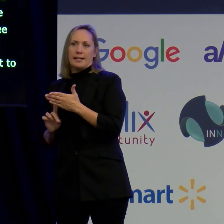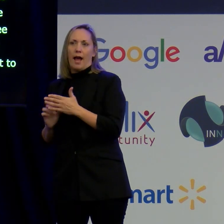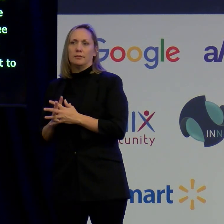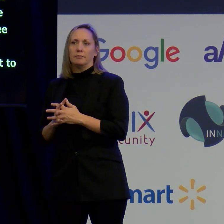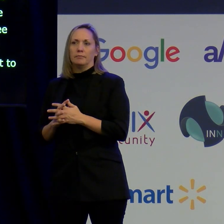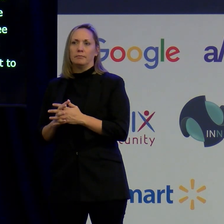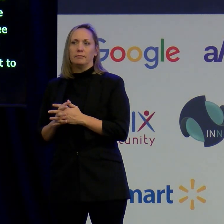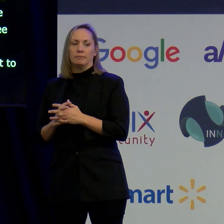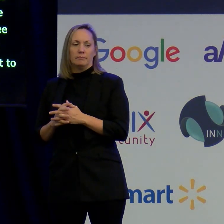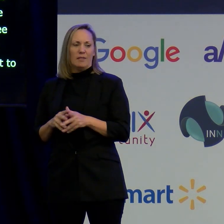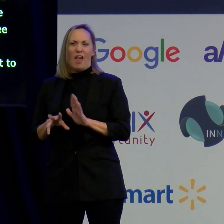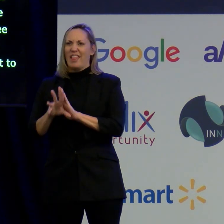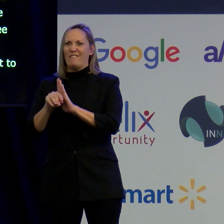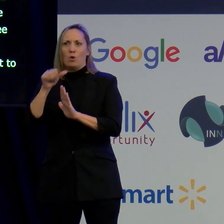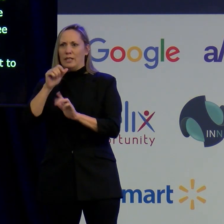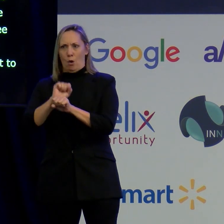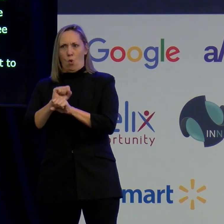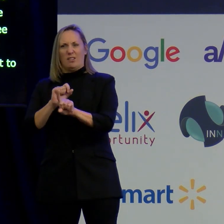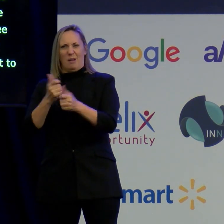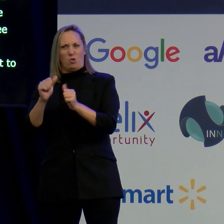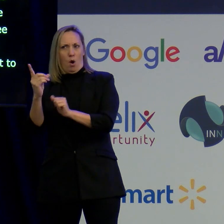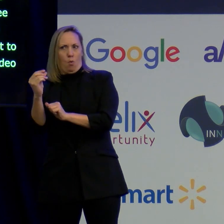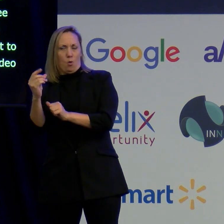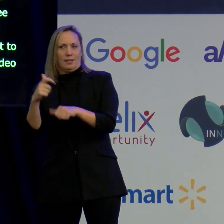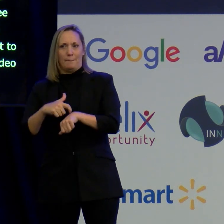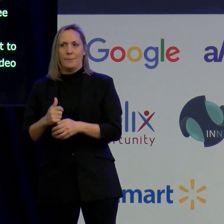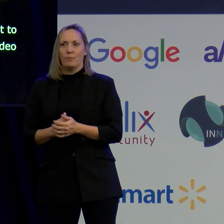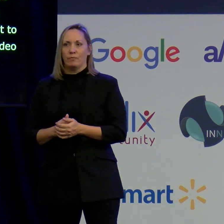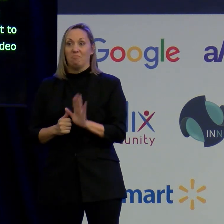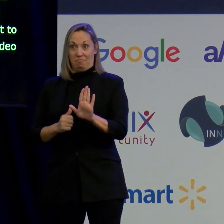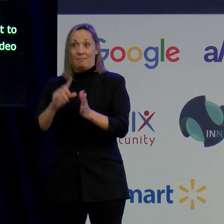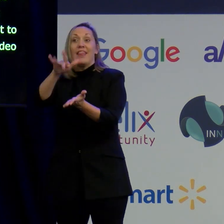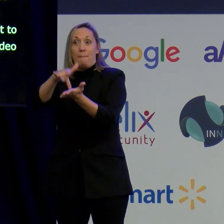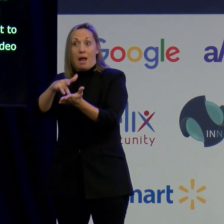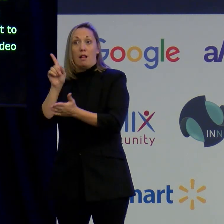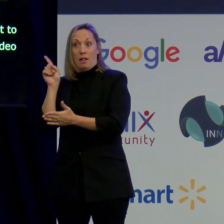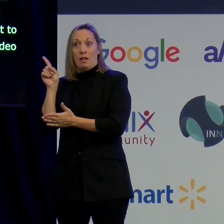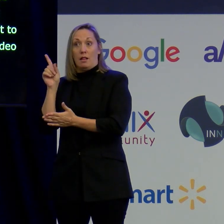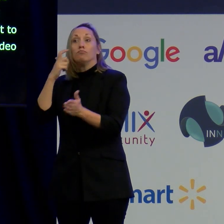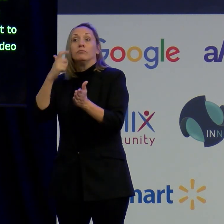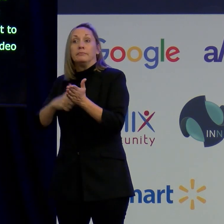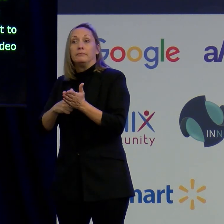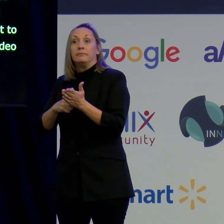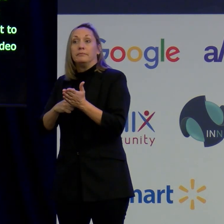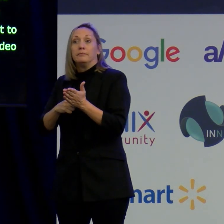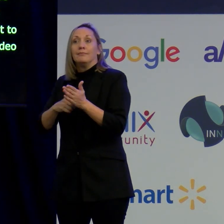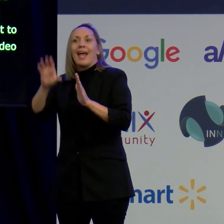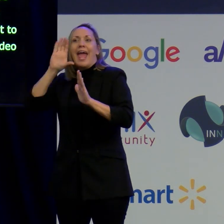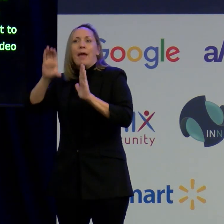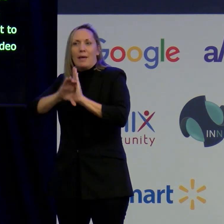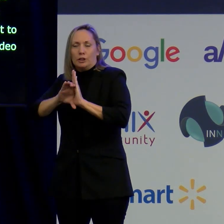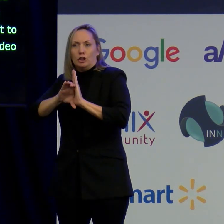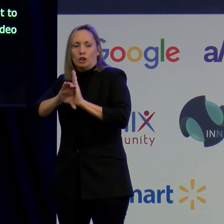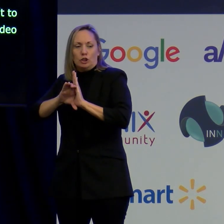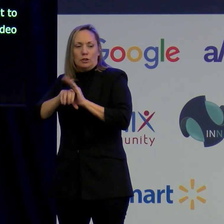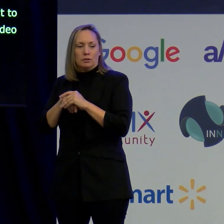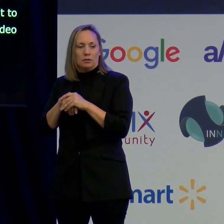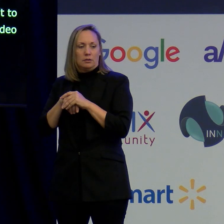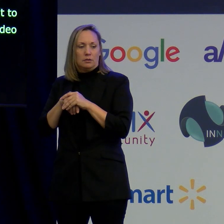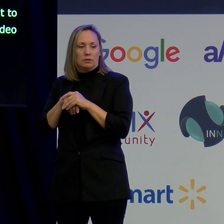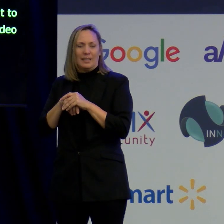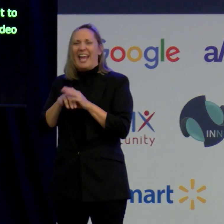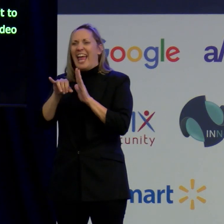And that little video didn't work, so I'm going to try it one more time. In the middle is an image, and if this little video would